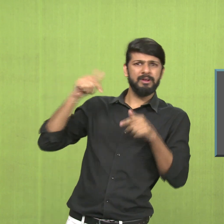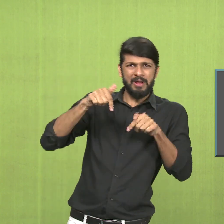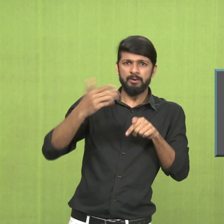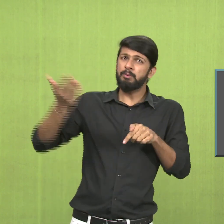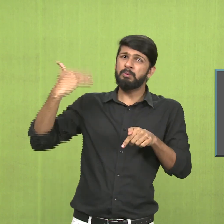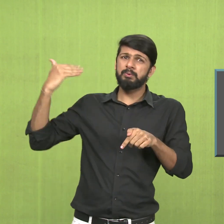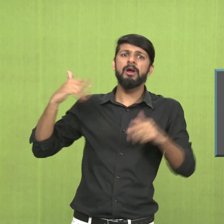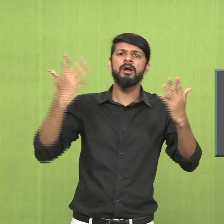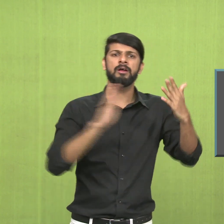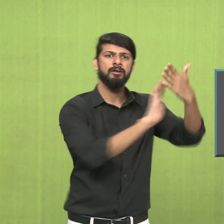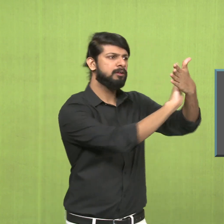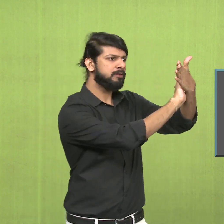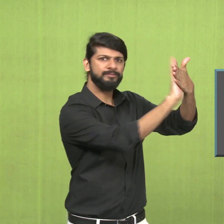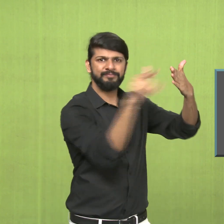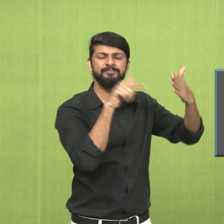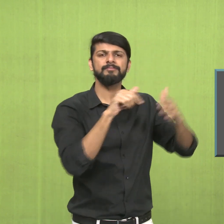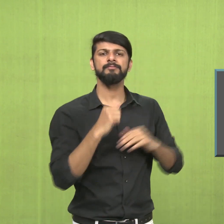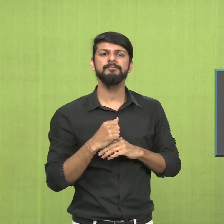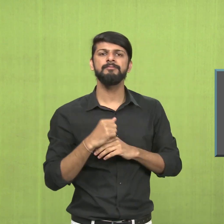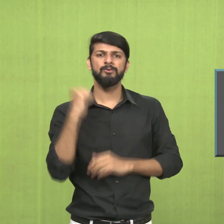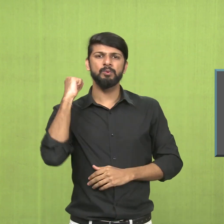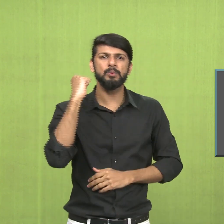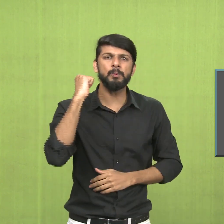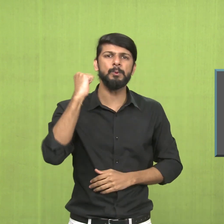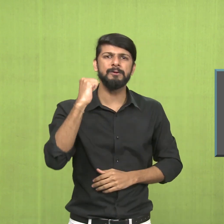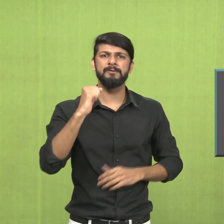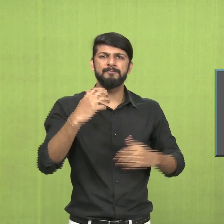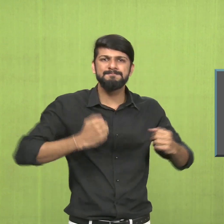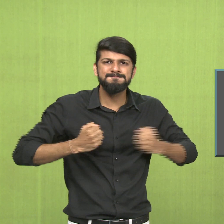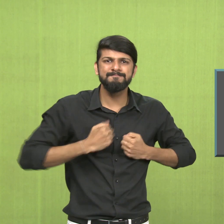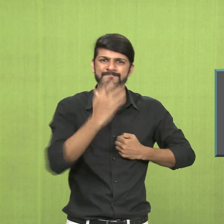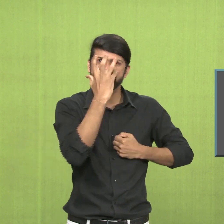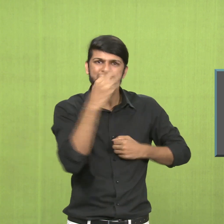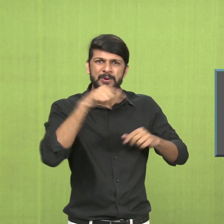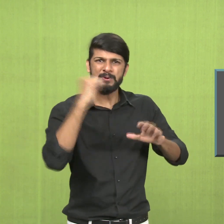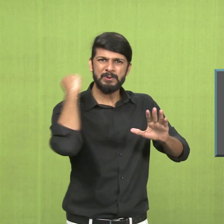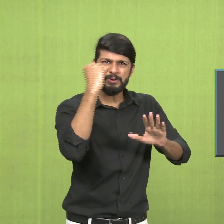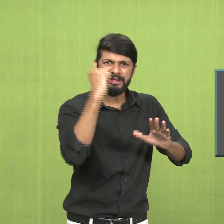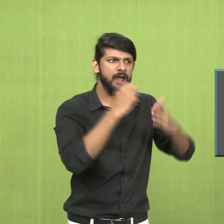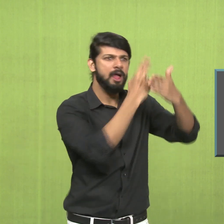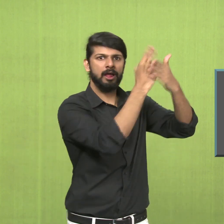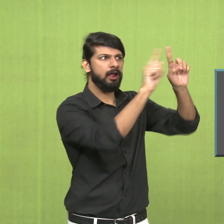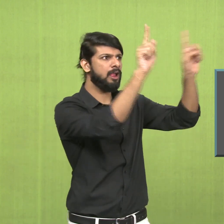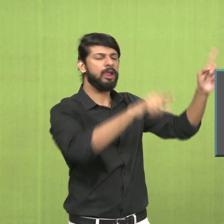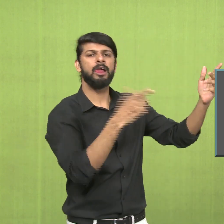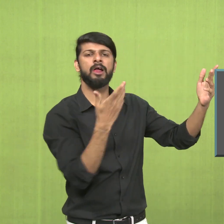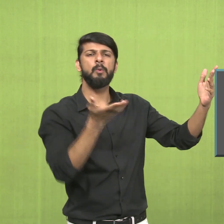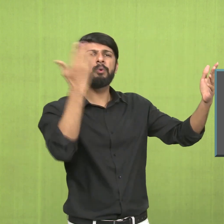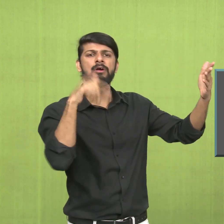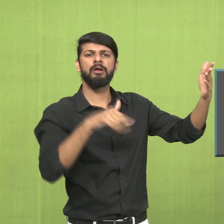You can see the pictures, murals in the past done directly on the surface of the wall, depicting hunting